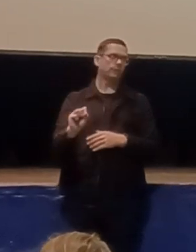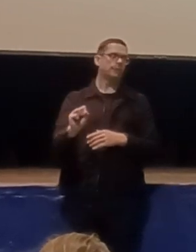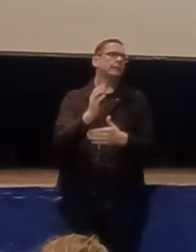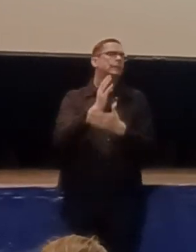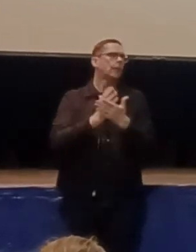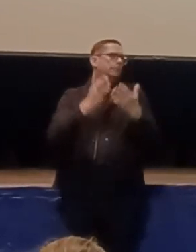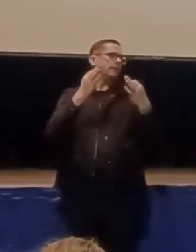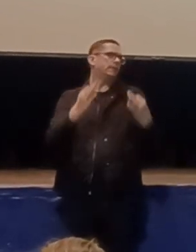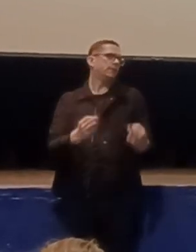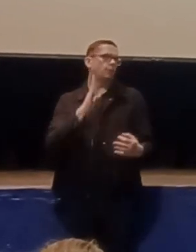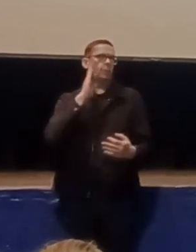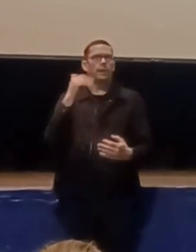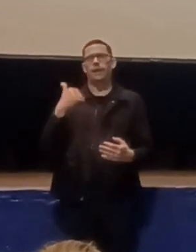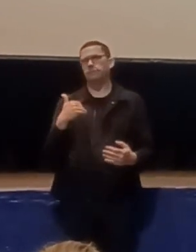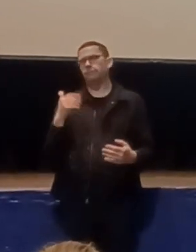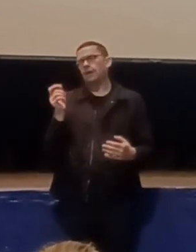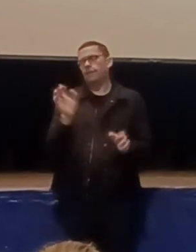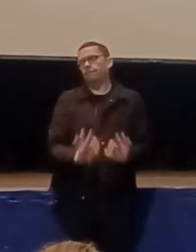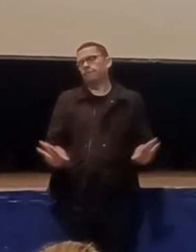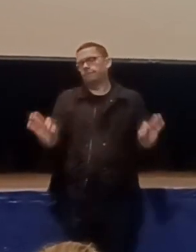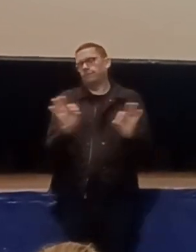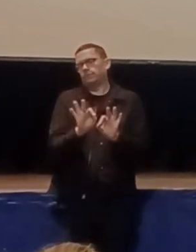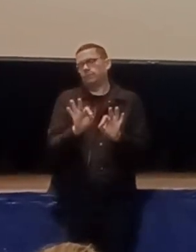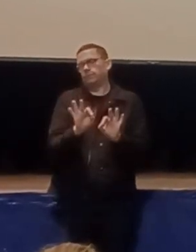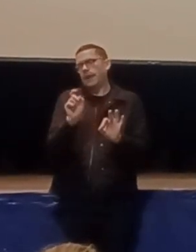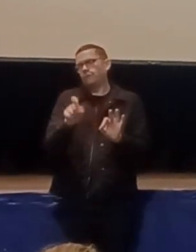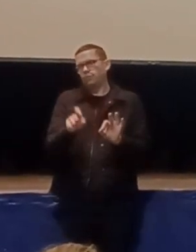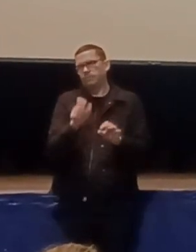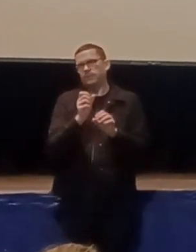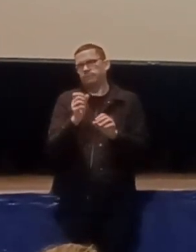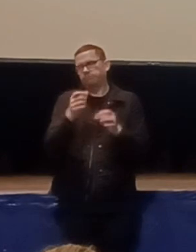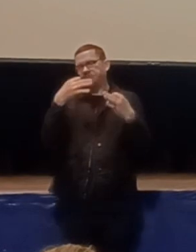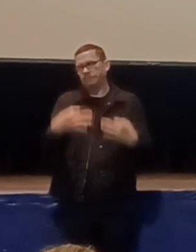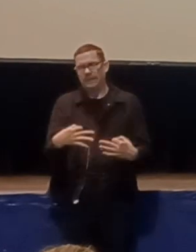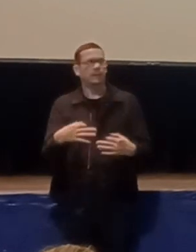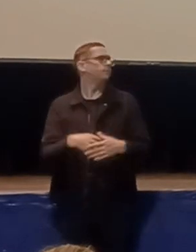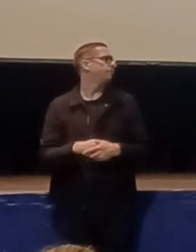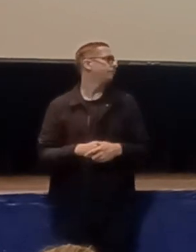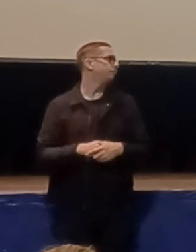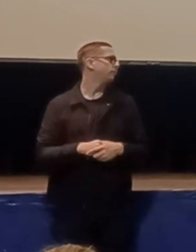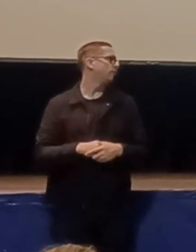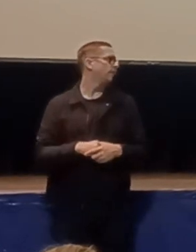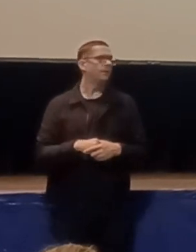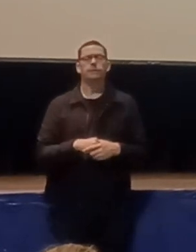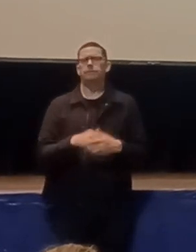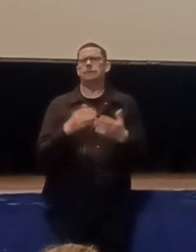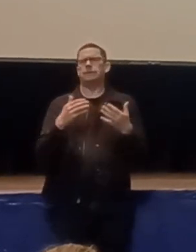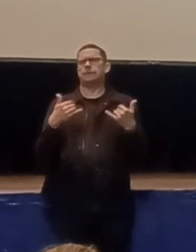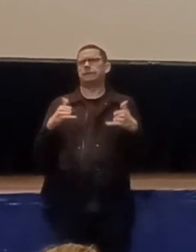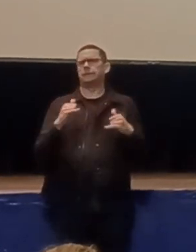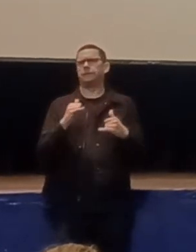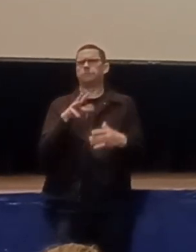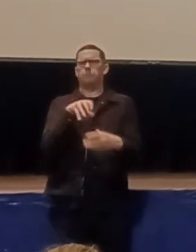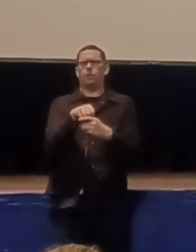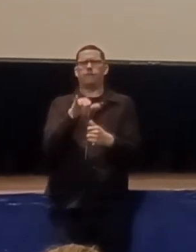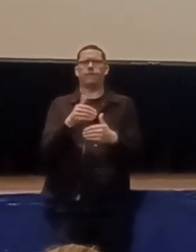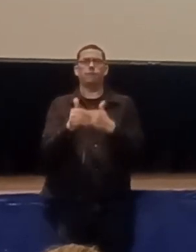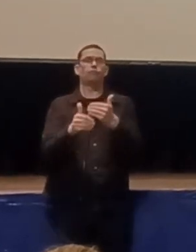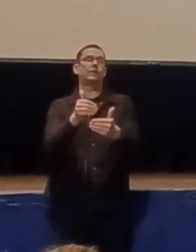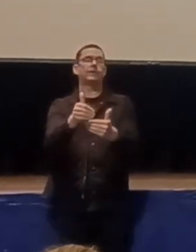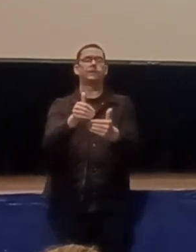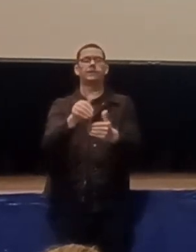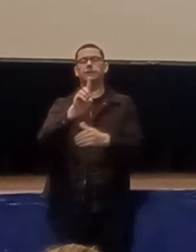that earlier, than others, but that will be, part of that process. And so I think, Diana